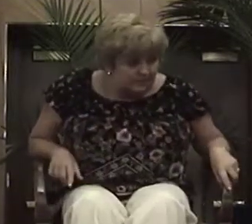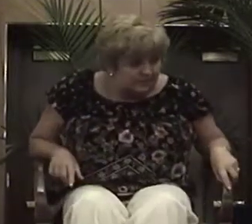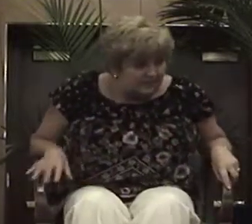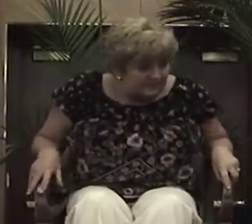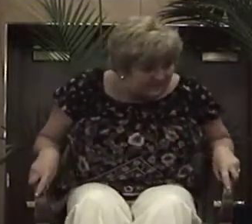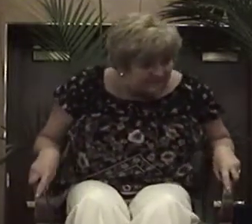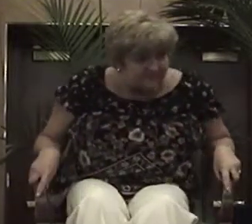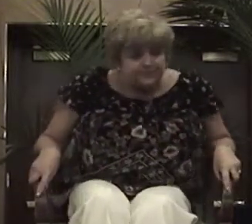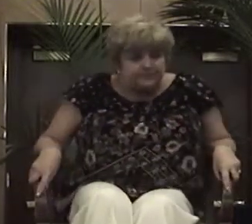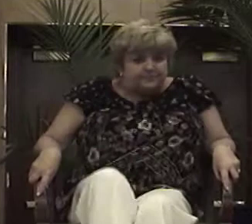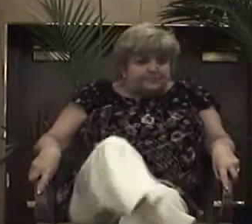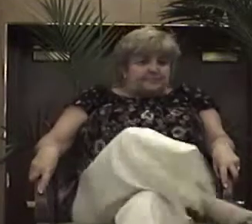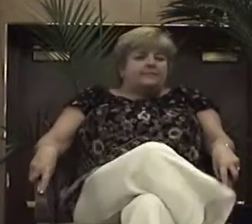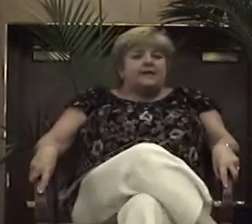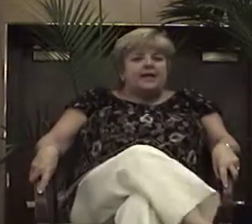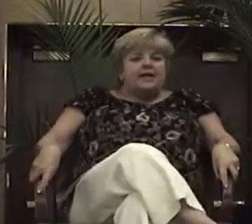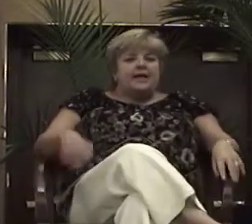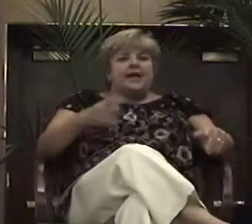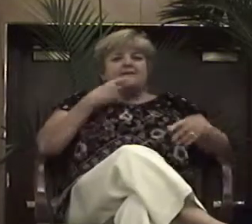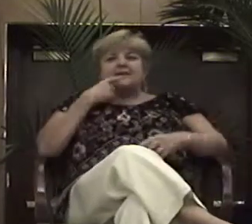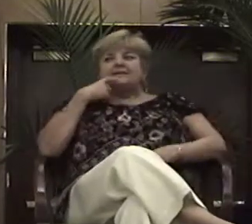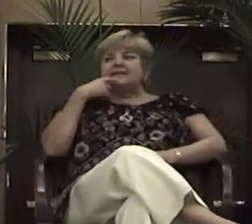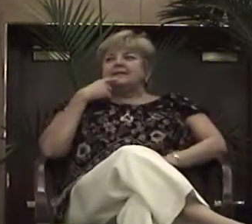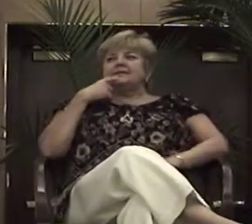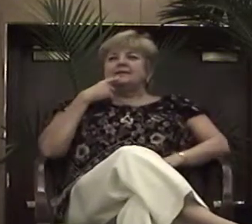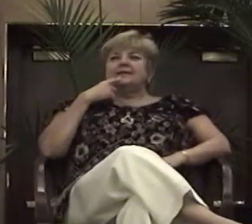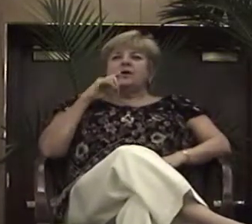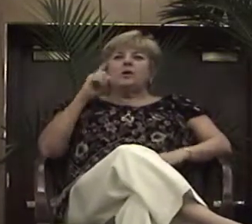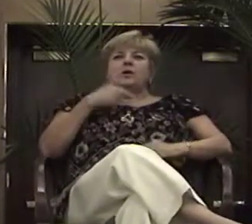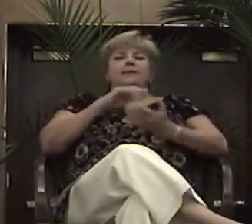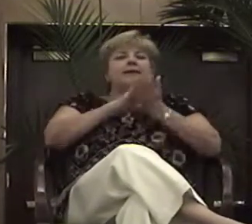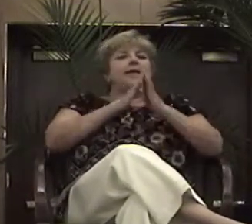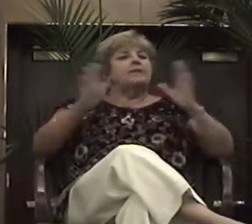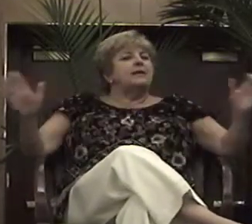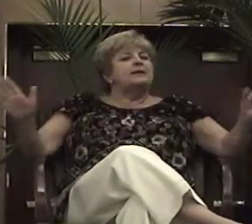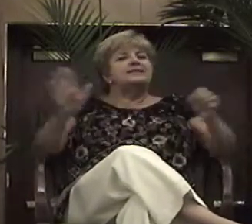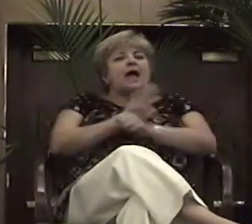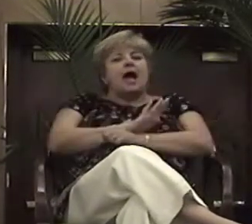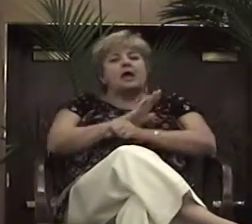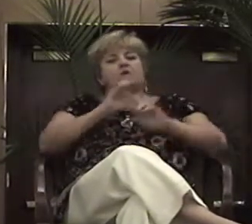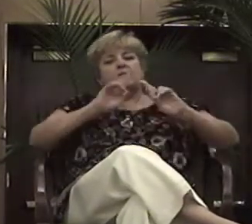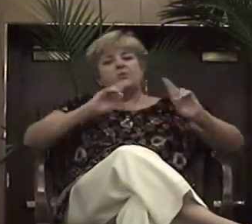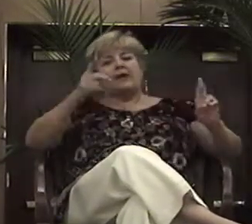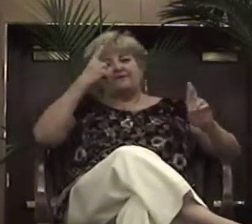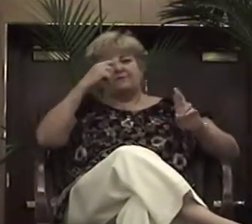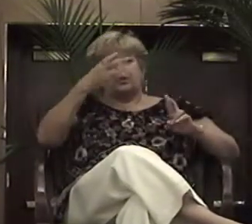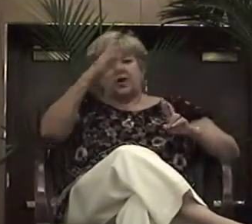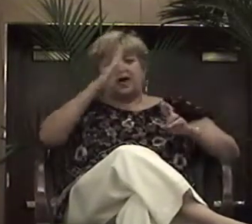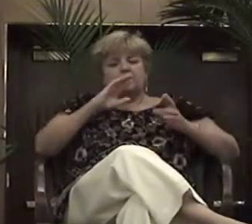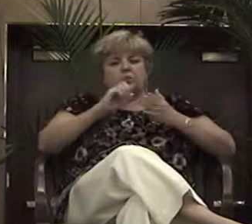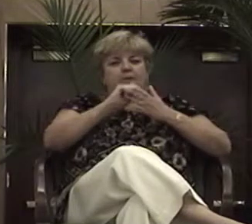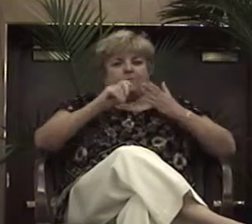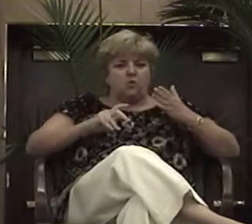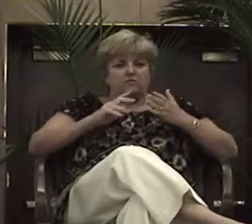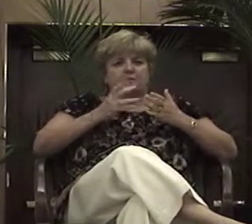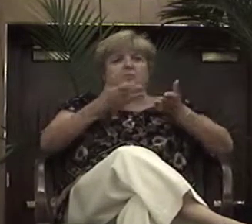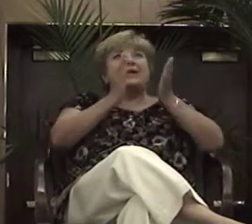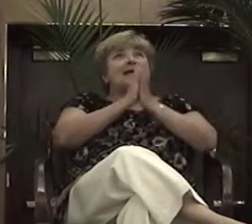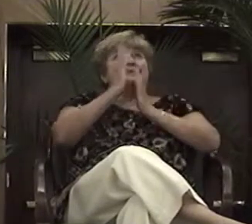Said we were entirely ready to have God remove these defects of character. We humbly asked Him to remove our shortcomings. One is my thinking